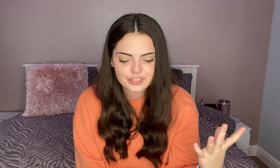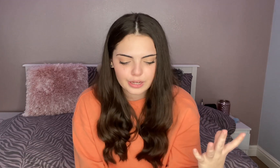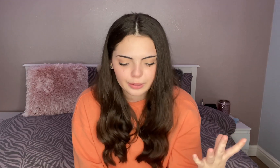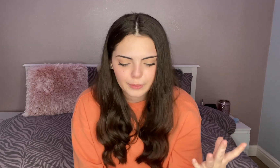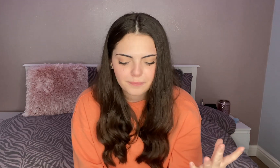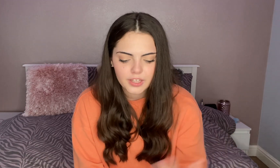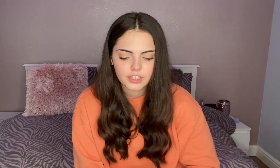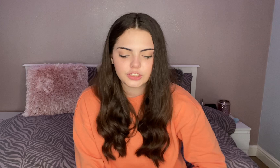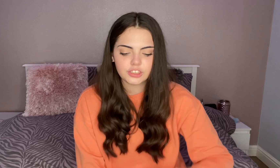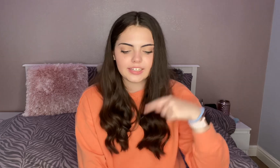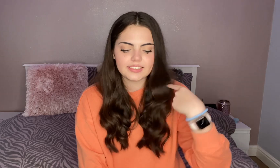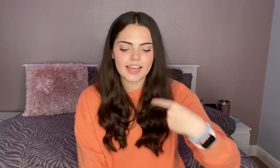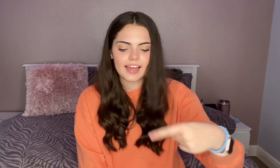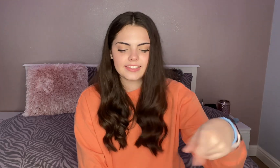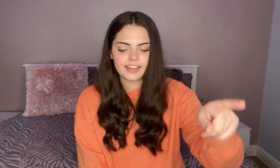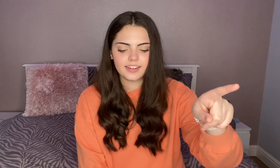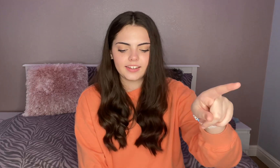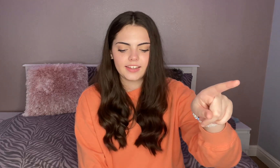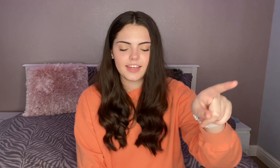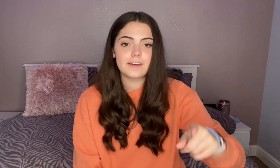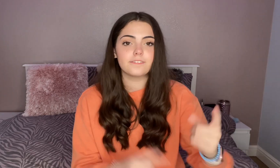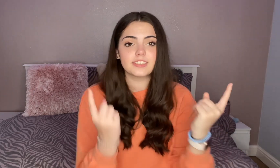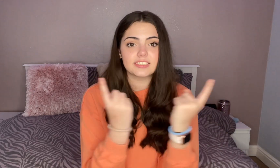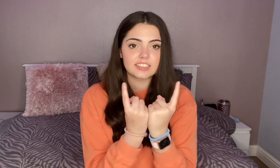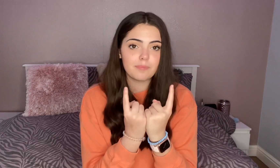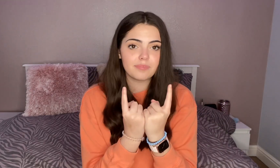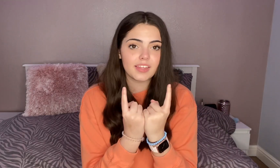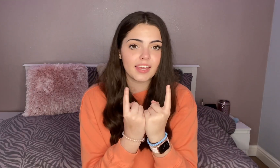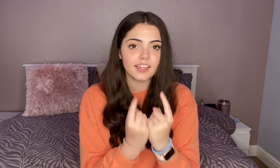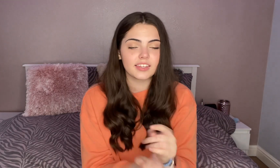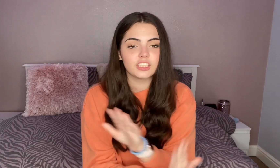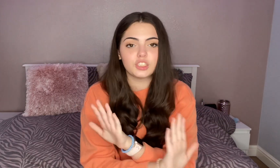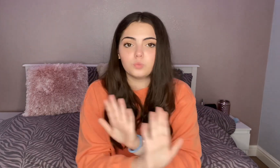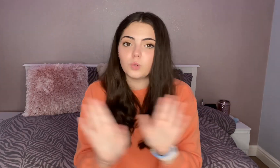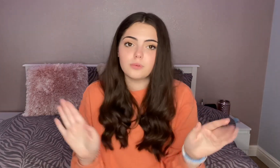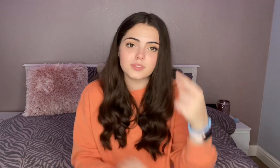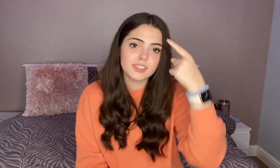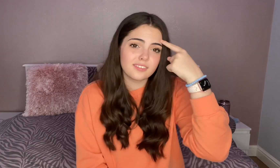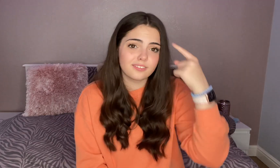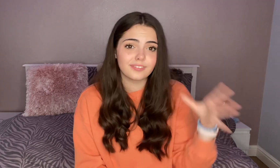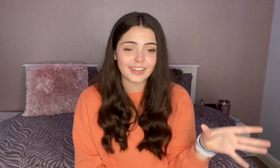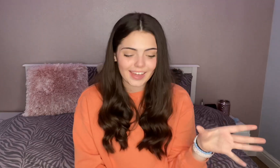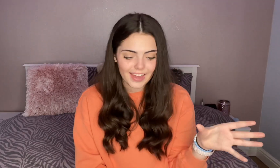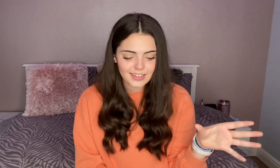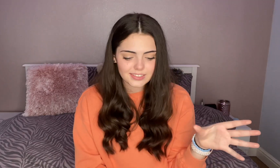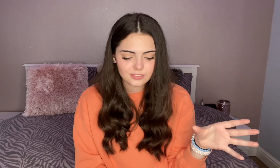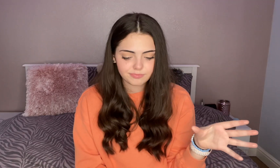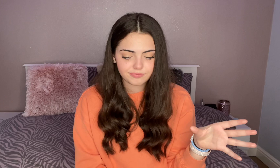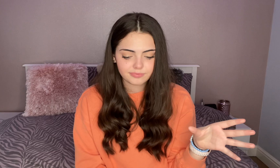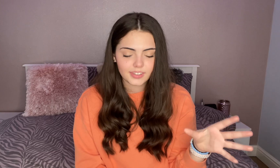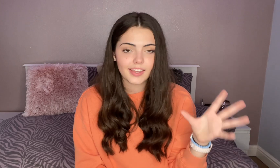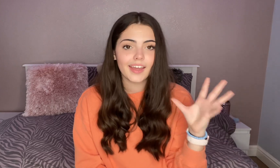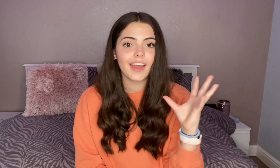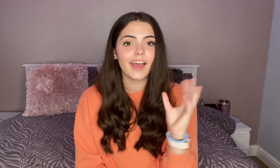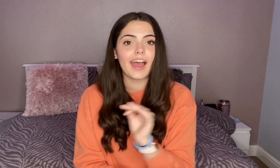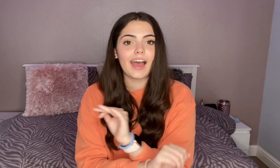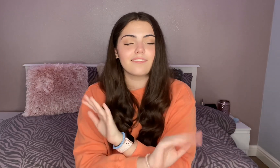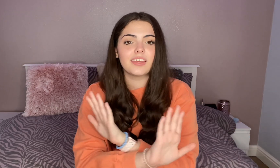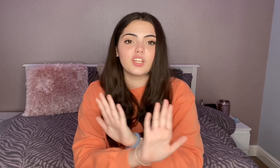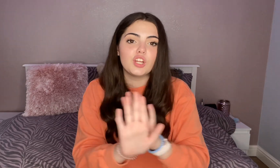So she's heading for something that she won't forget. Having